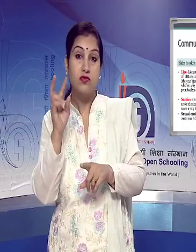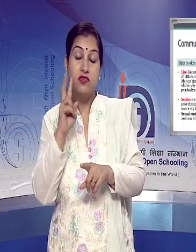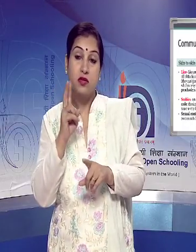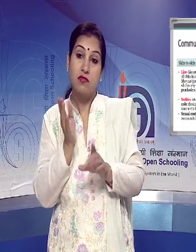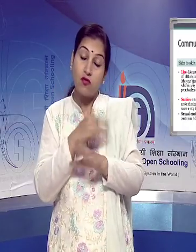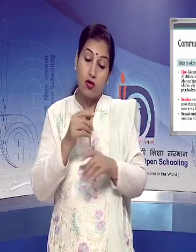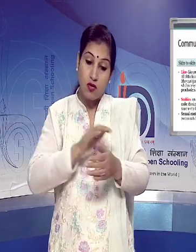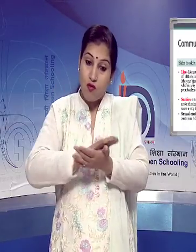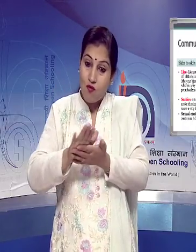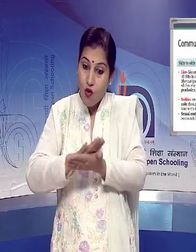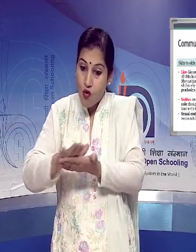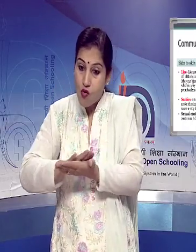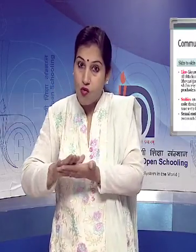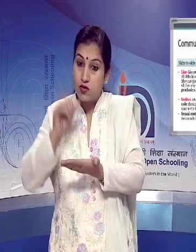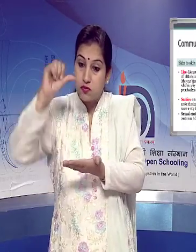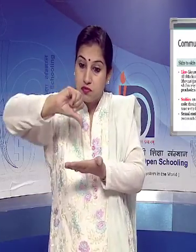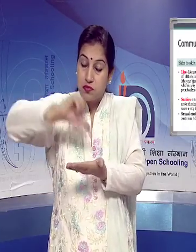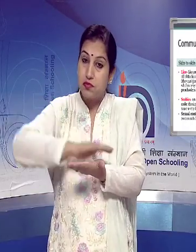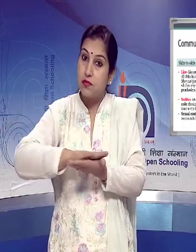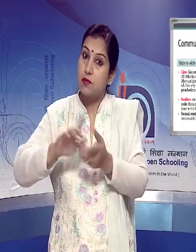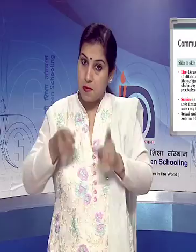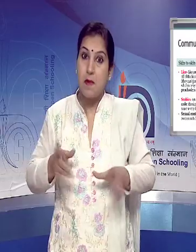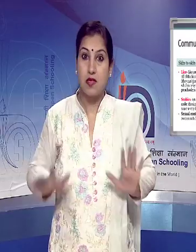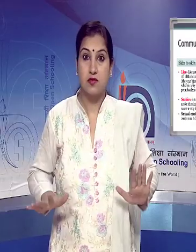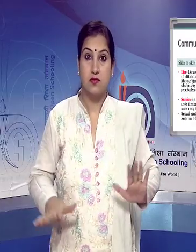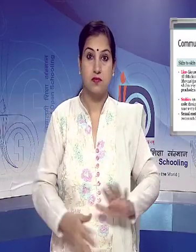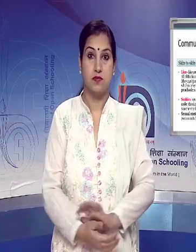properly before eating them.